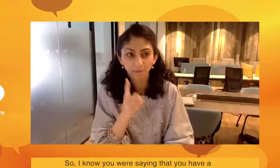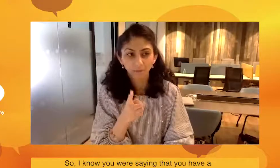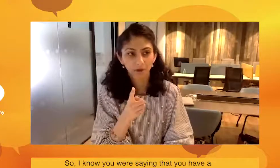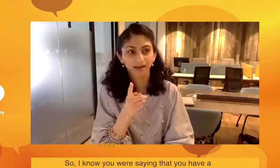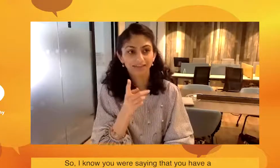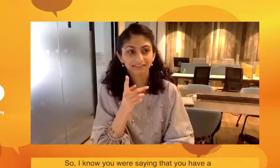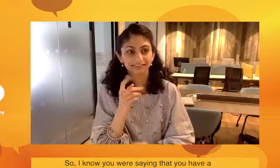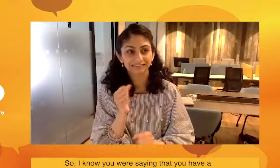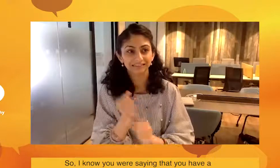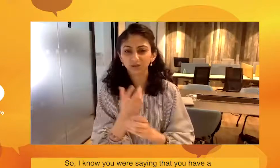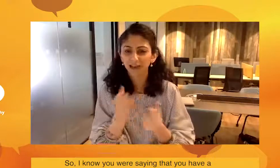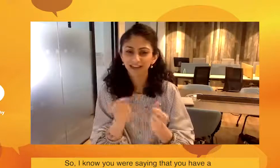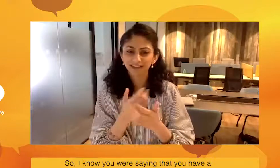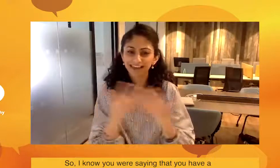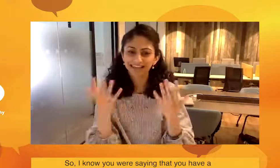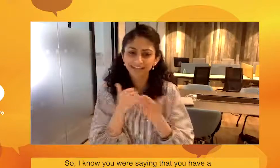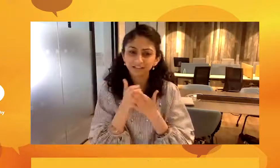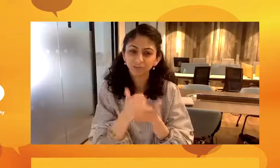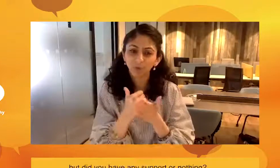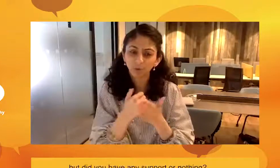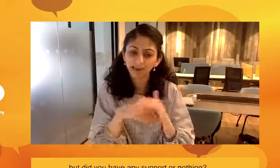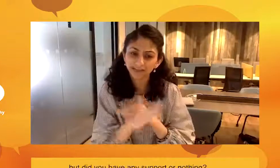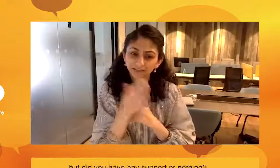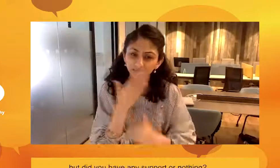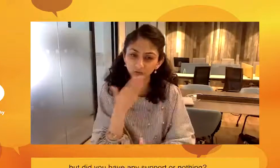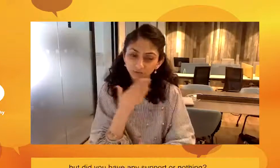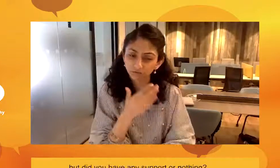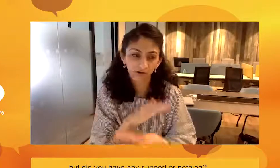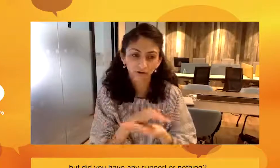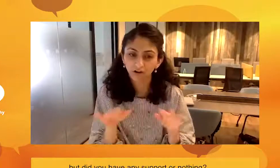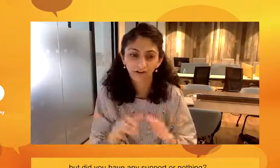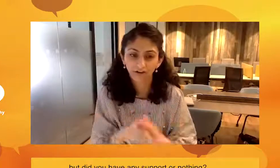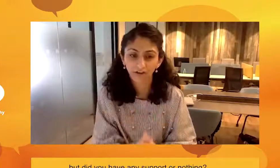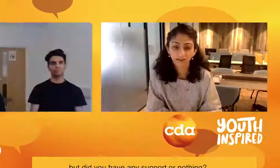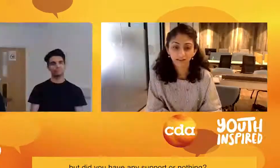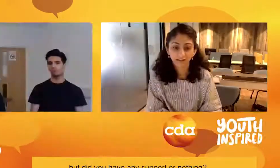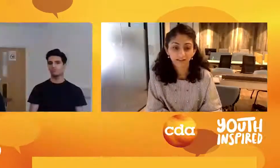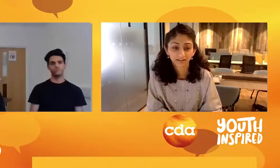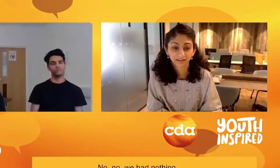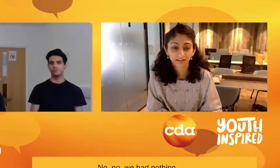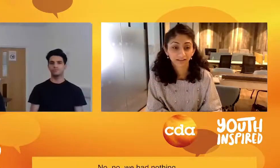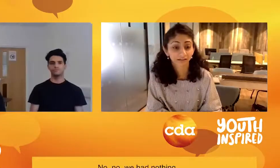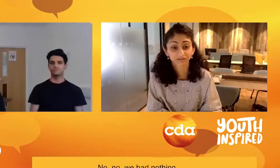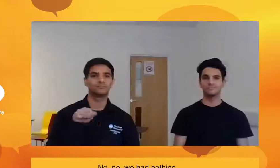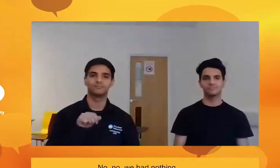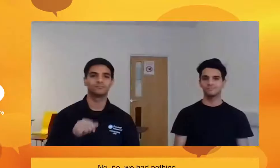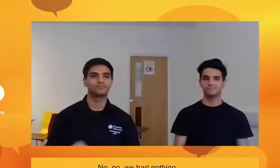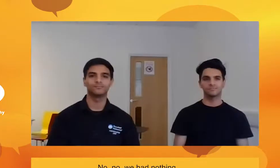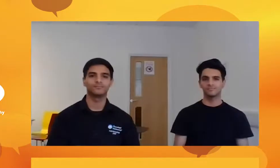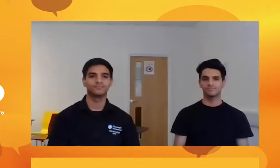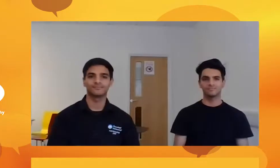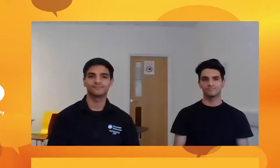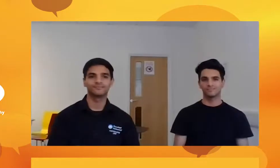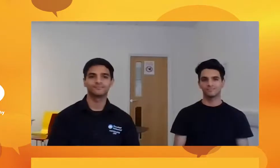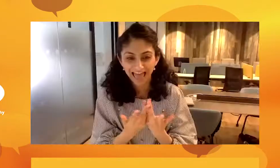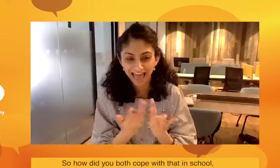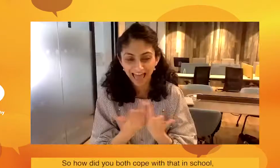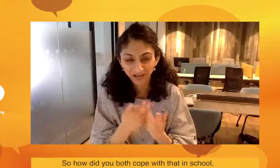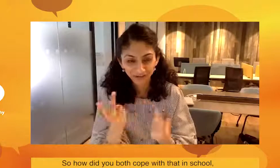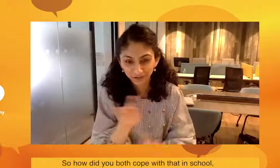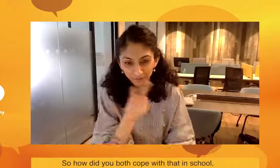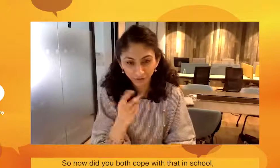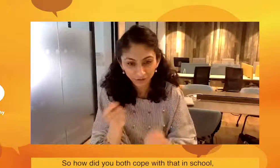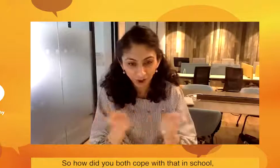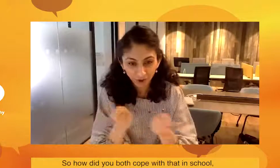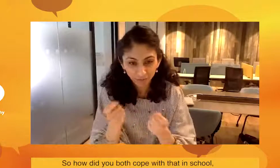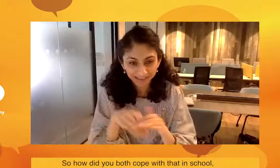So I know you were saying that you have a bad experience in school, but did you have any support or nothing? No, we had nothing.